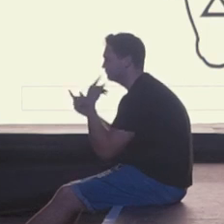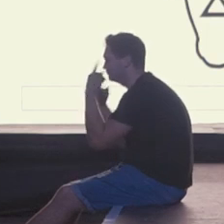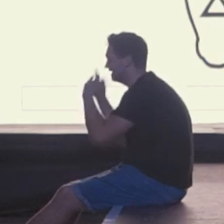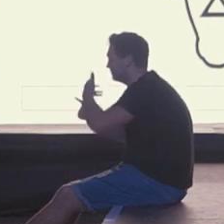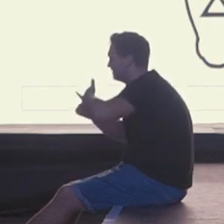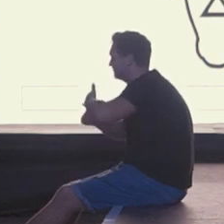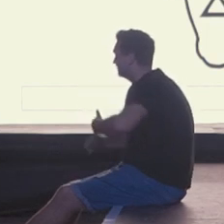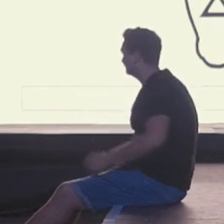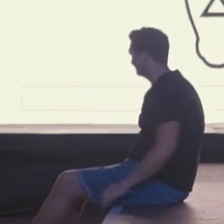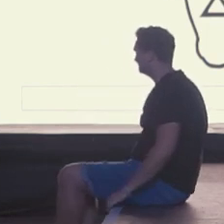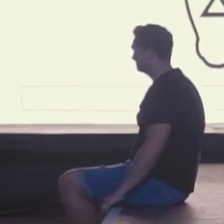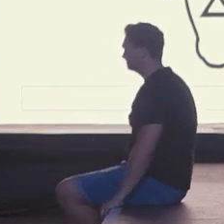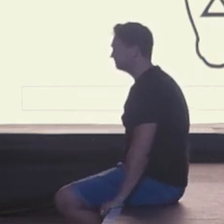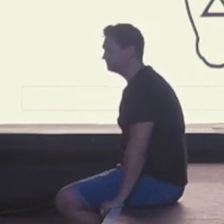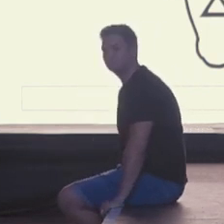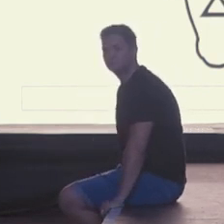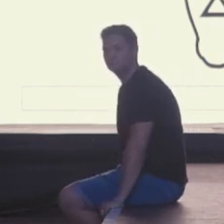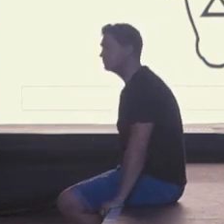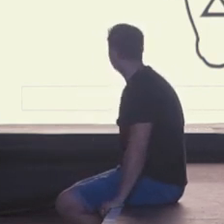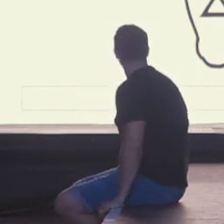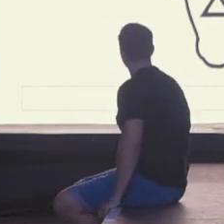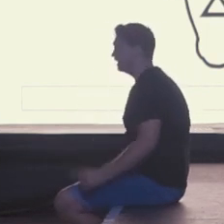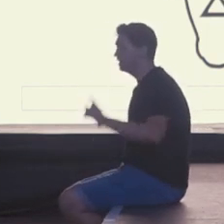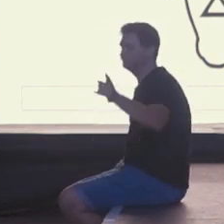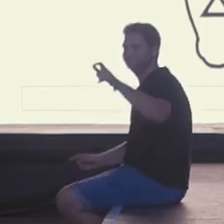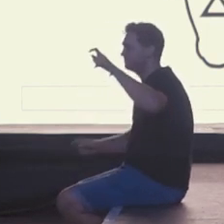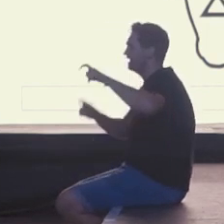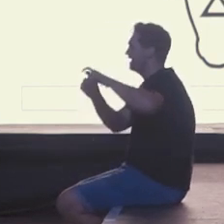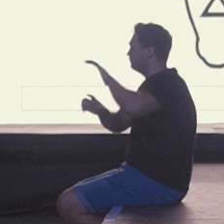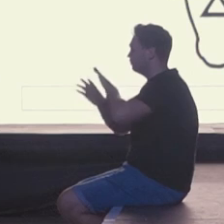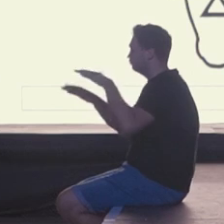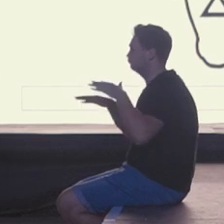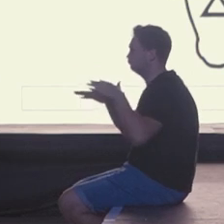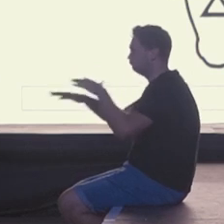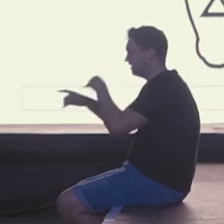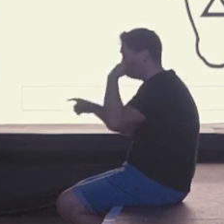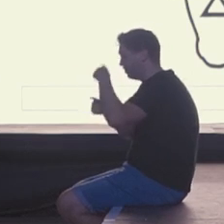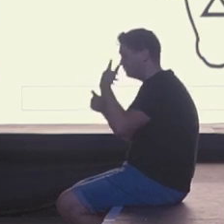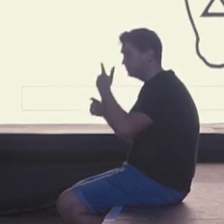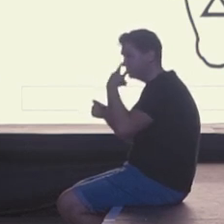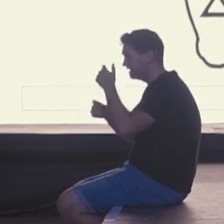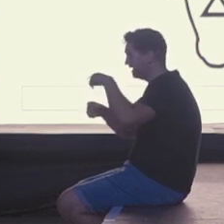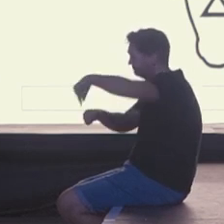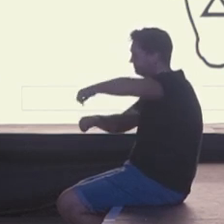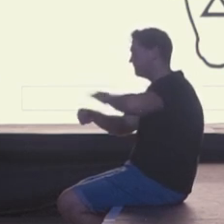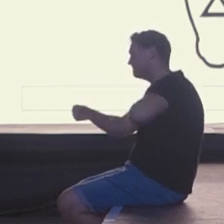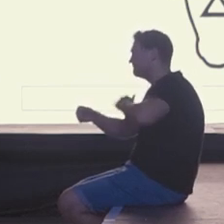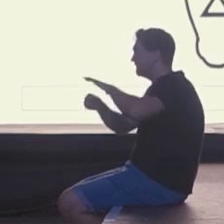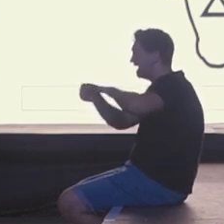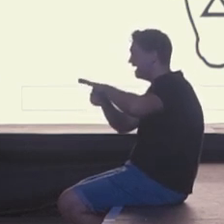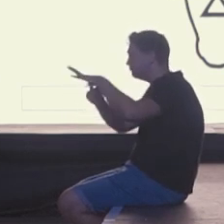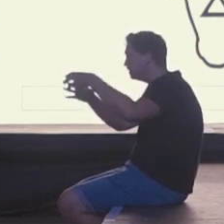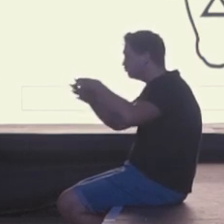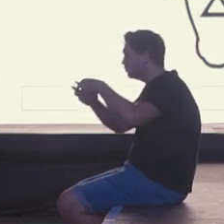Okay, for those who can't go to London or anything, like, what can we do in our own hometown if, like, we haven't got groups? Because we want to